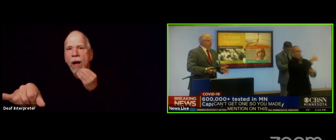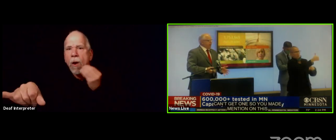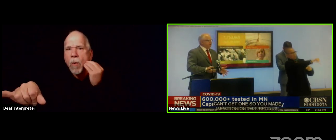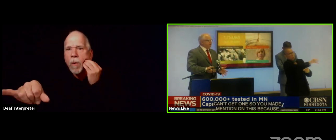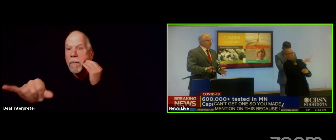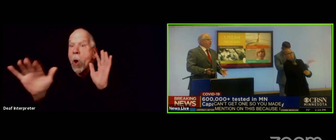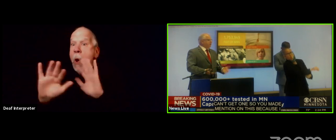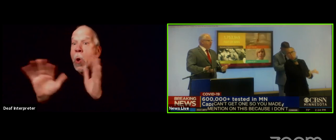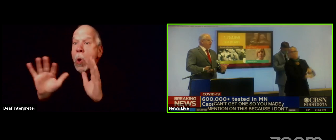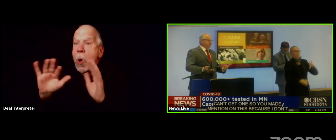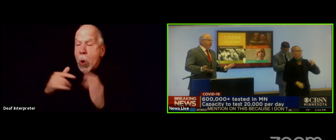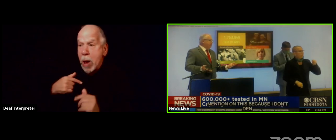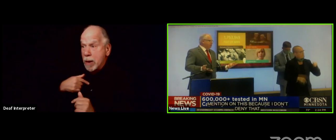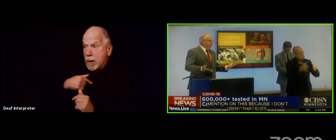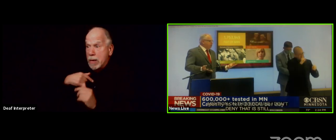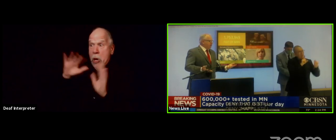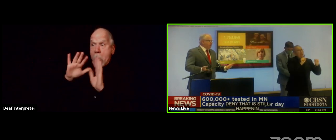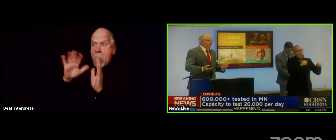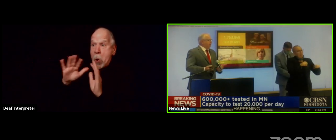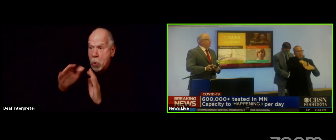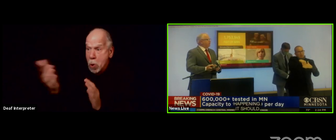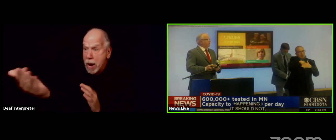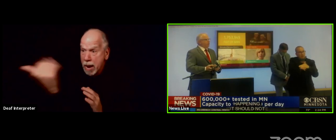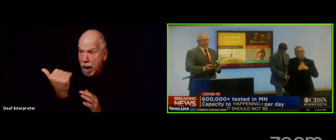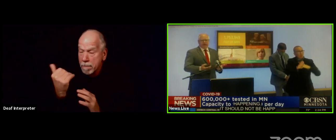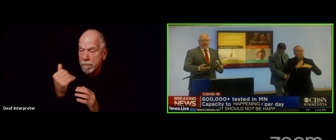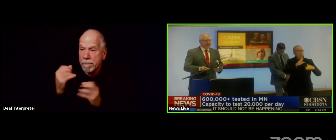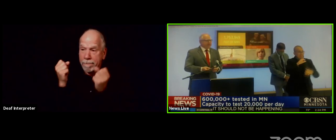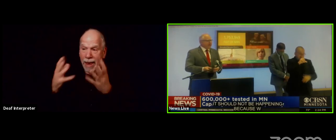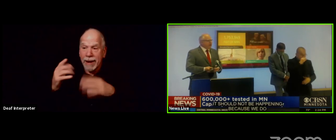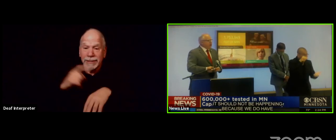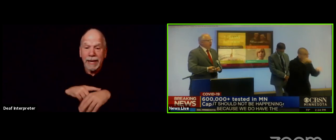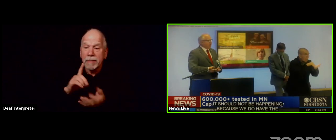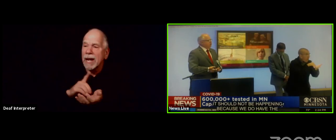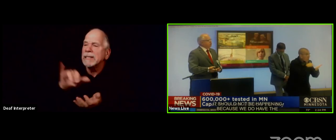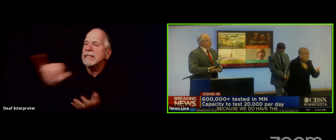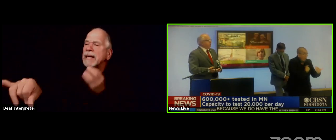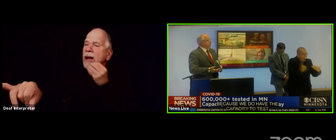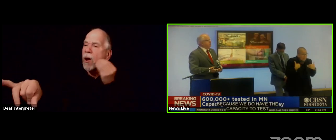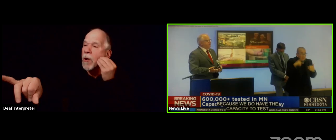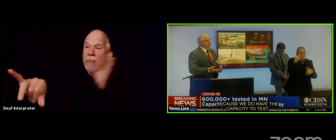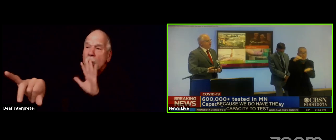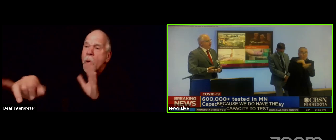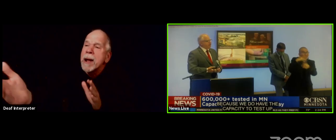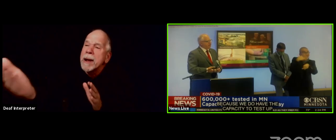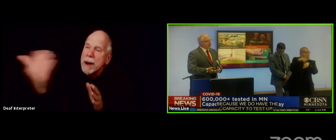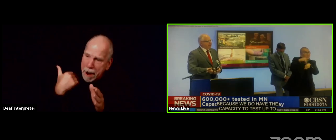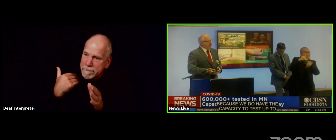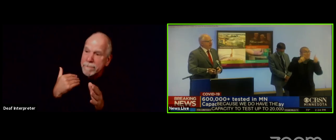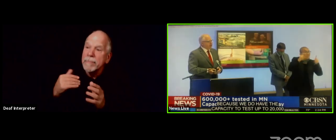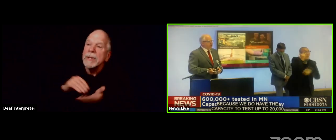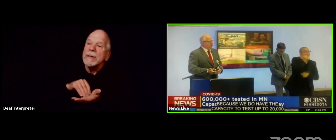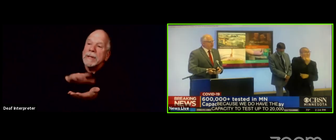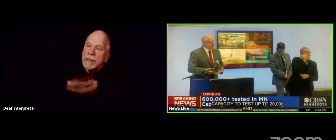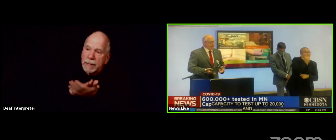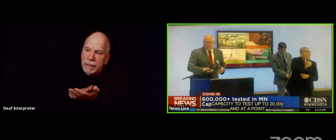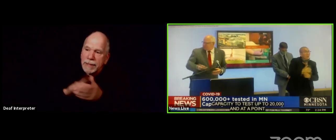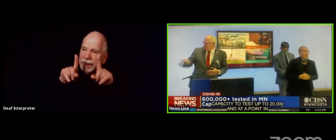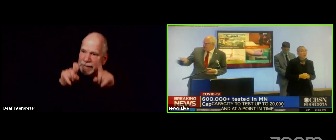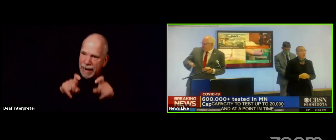the capacity to test up till 20,000. And at point in time, I think our largest was 17,500 on a given